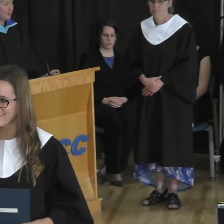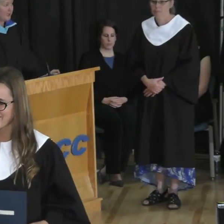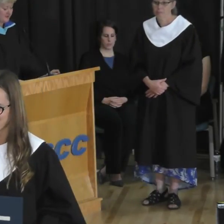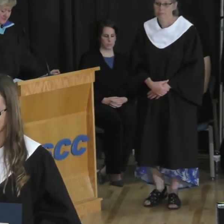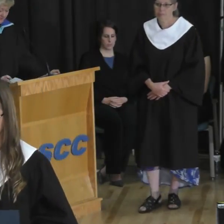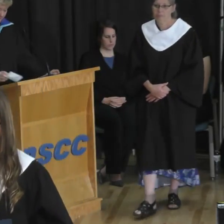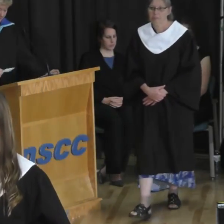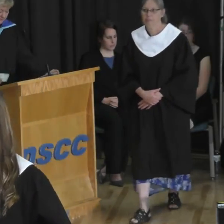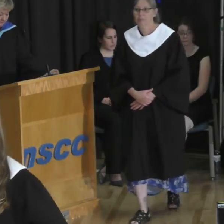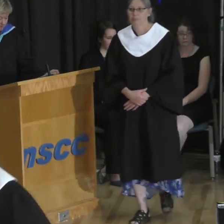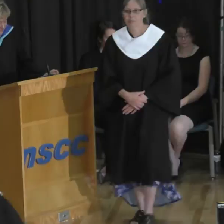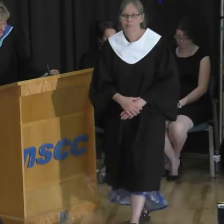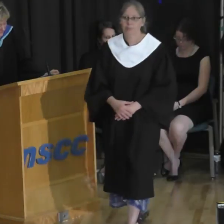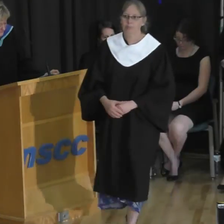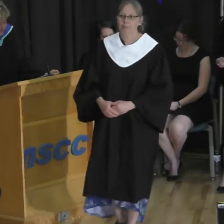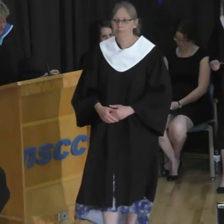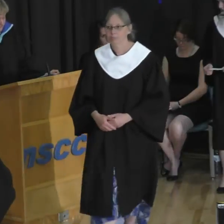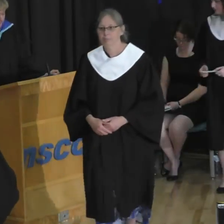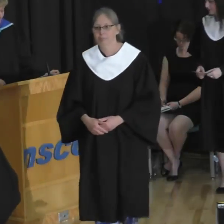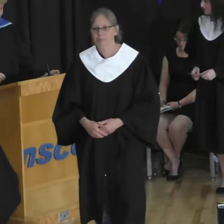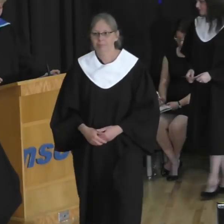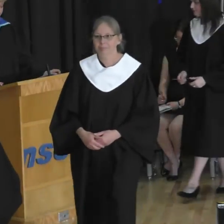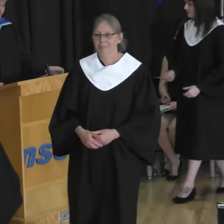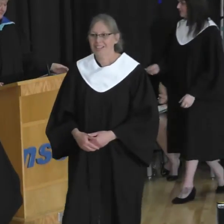Karen Reeves.